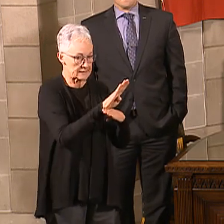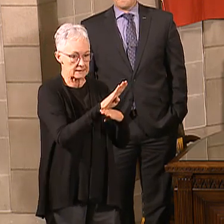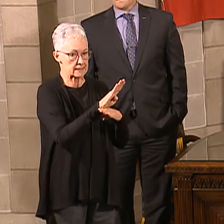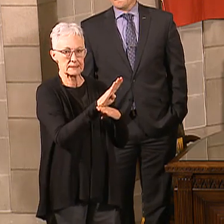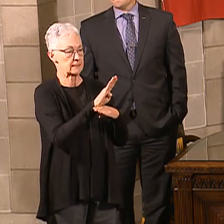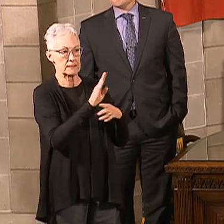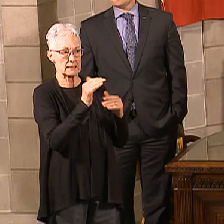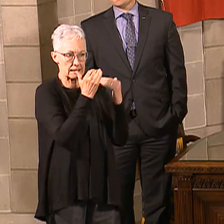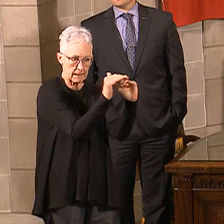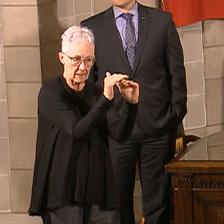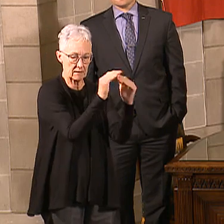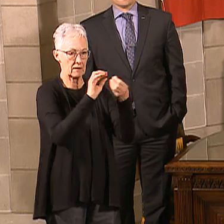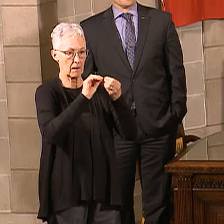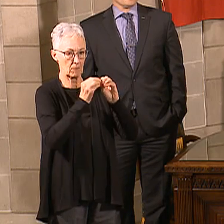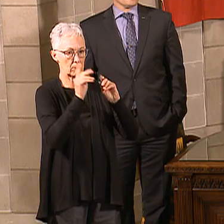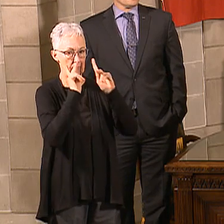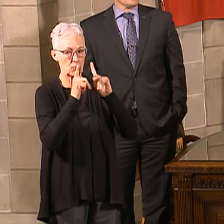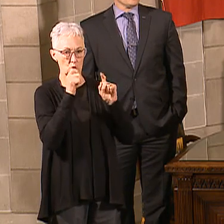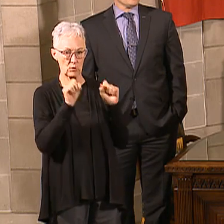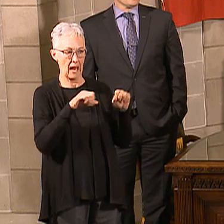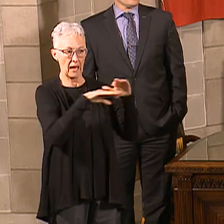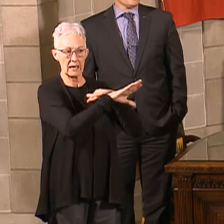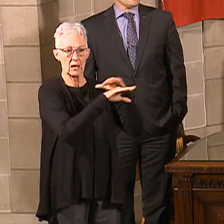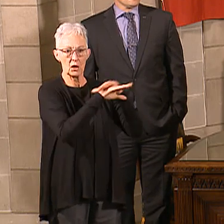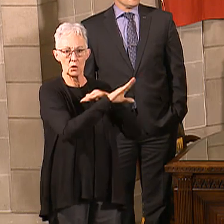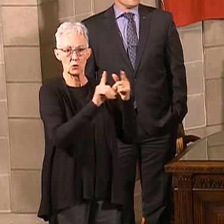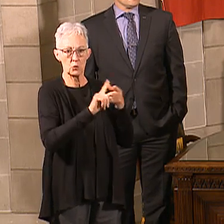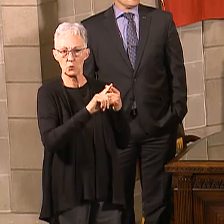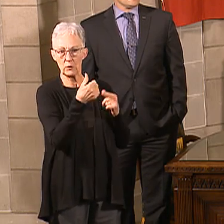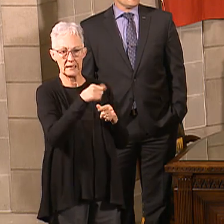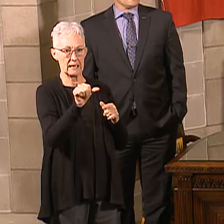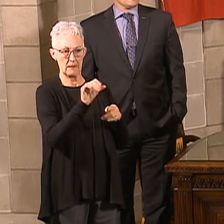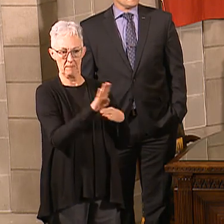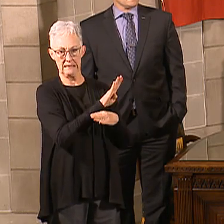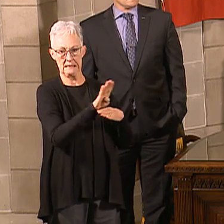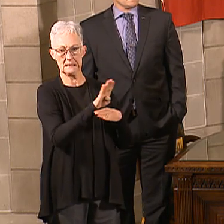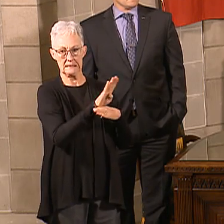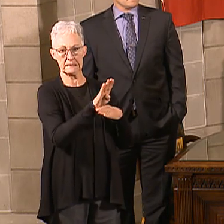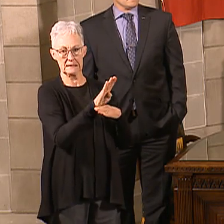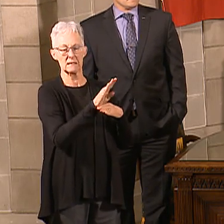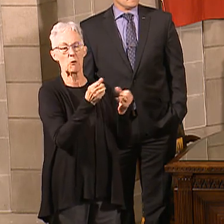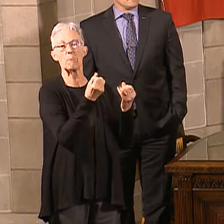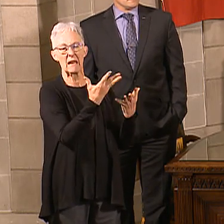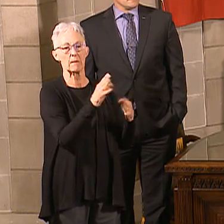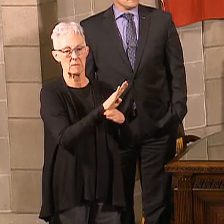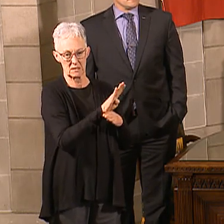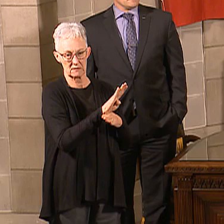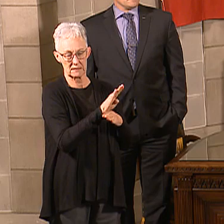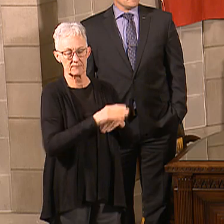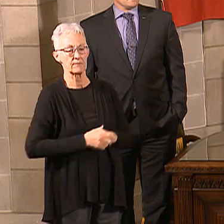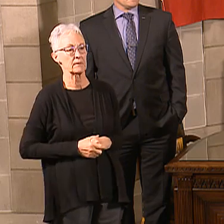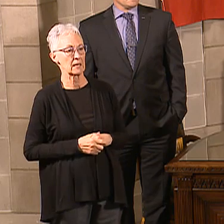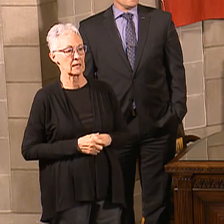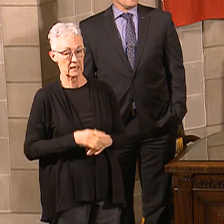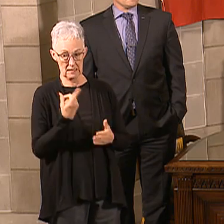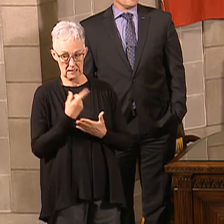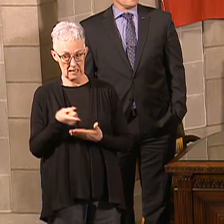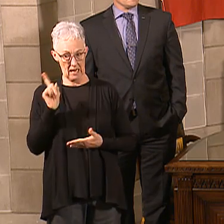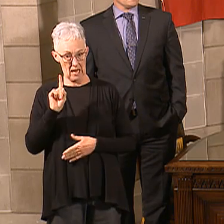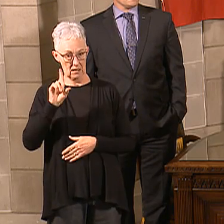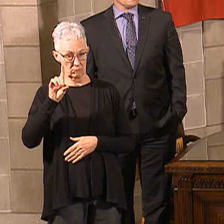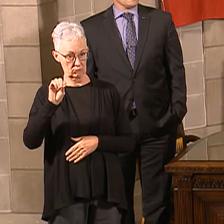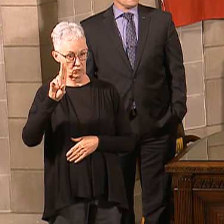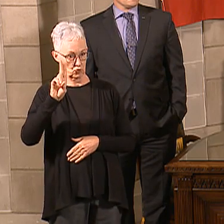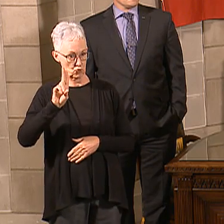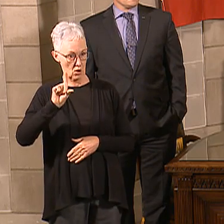again, limiting the number of people coming in to 10 people or less. We also saw last week that Douglas County issued